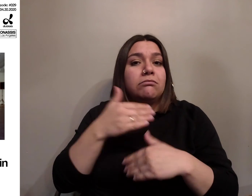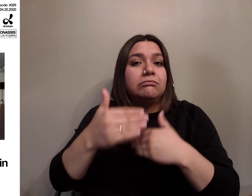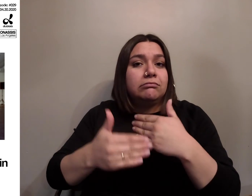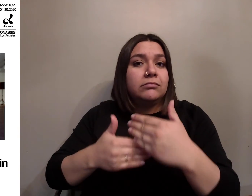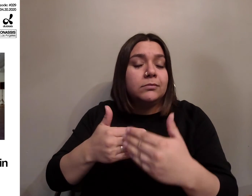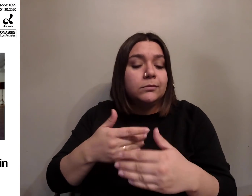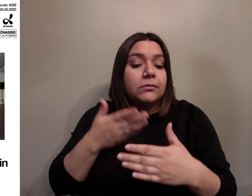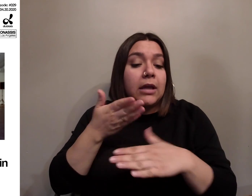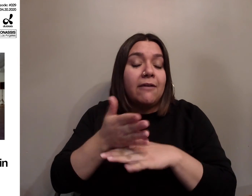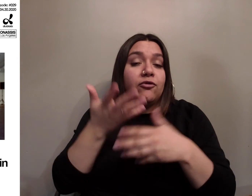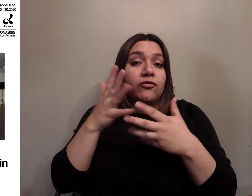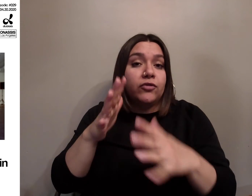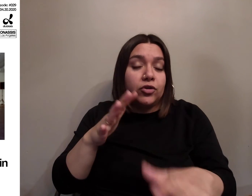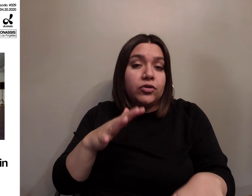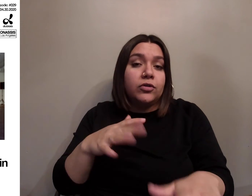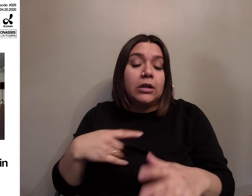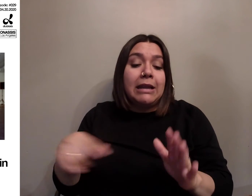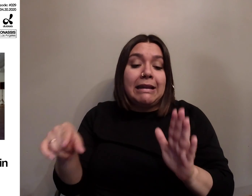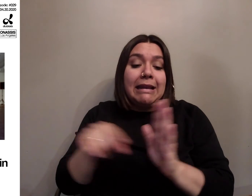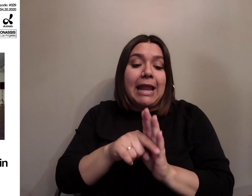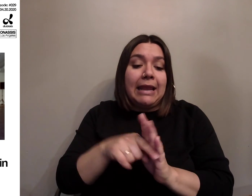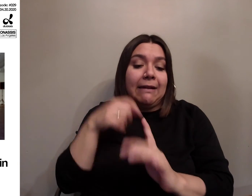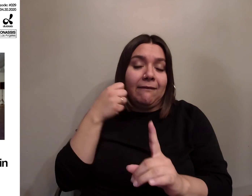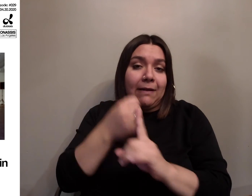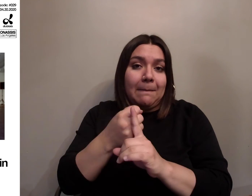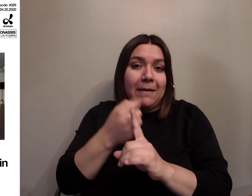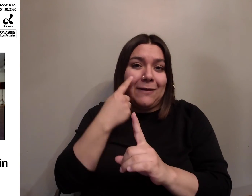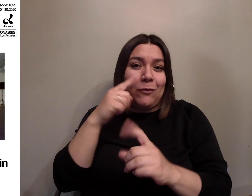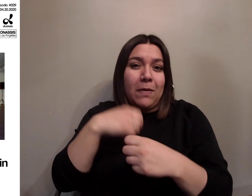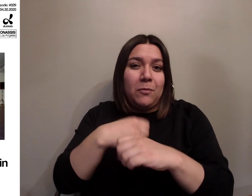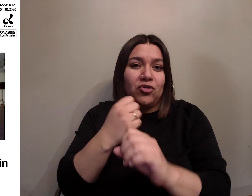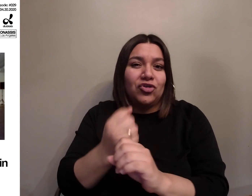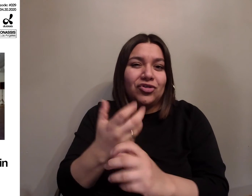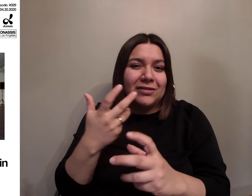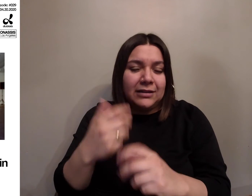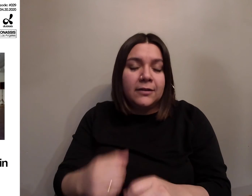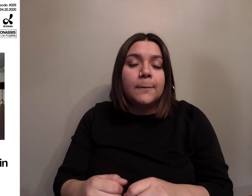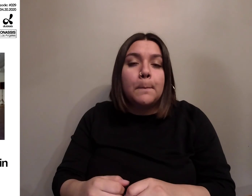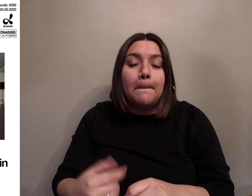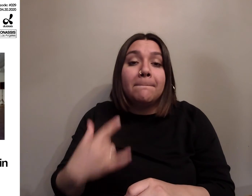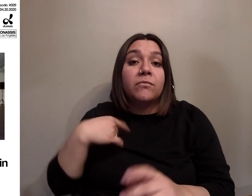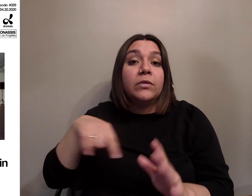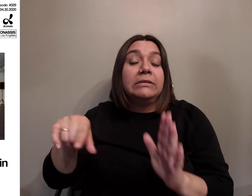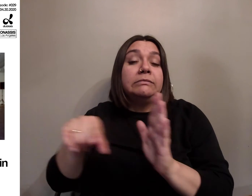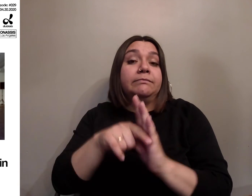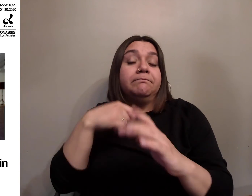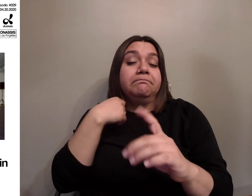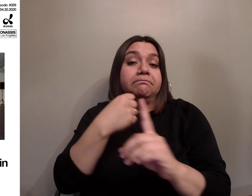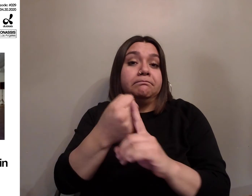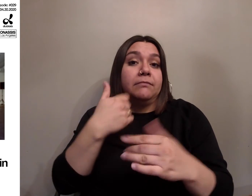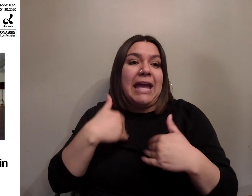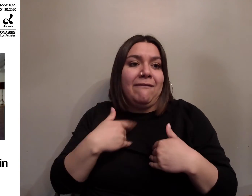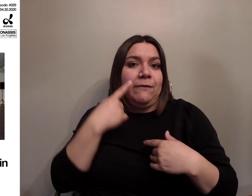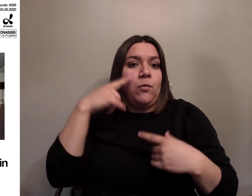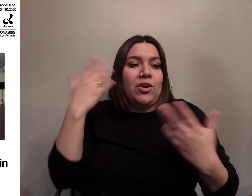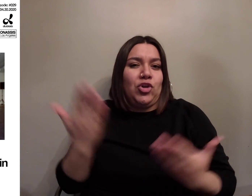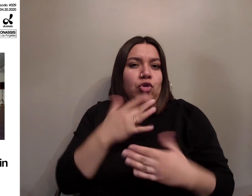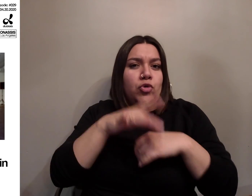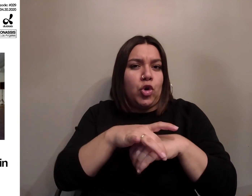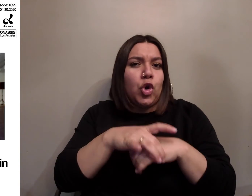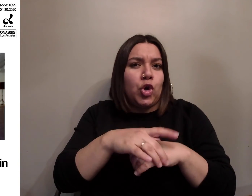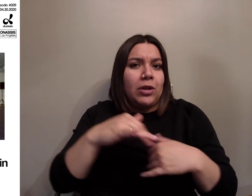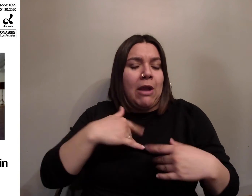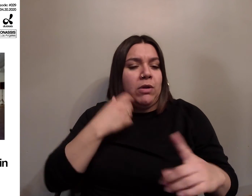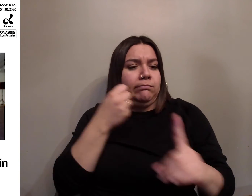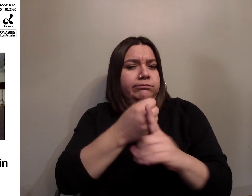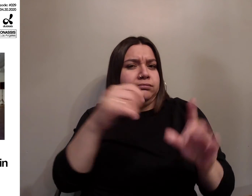awareness of that in our individual actions, in the potential that there is in how